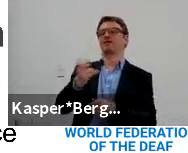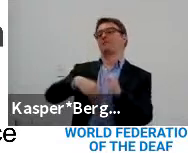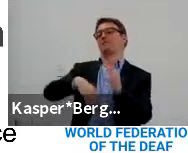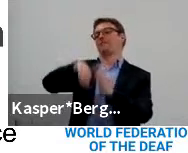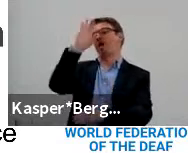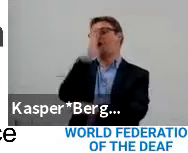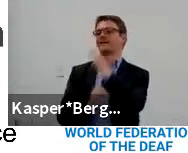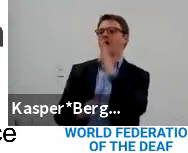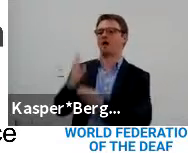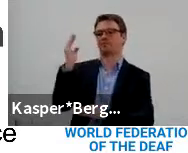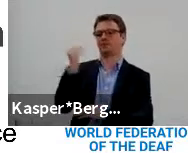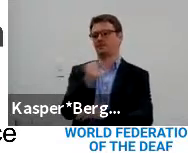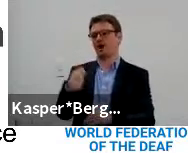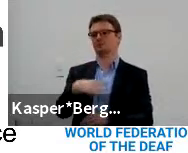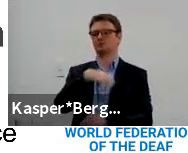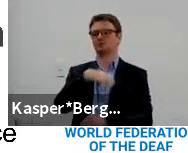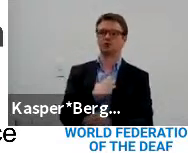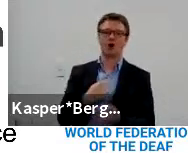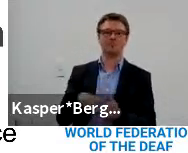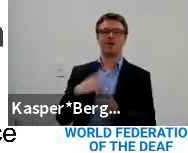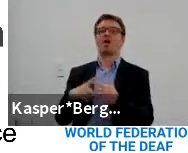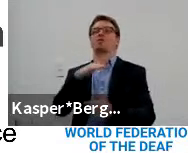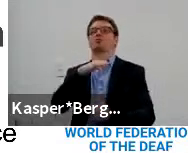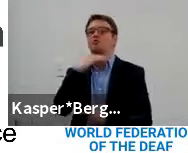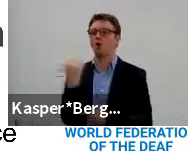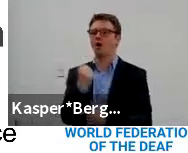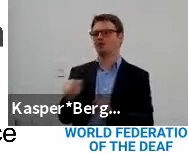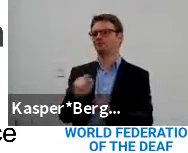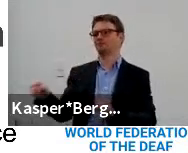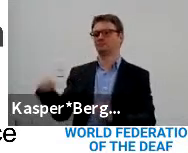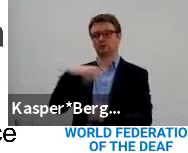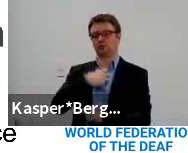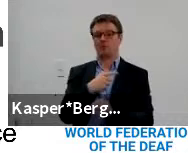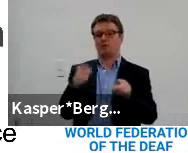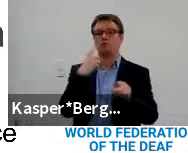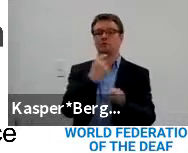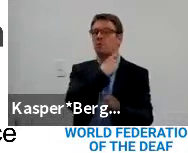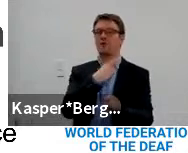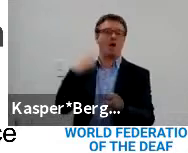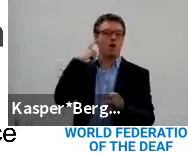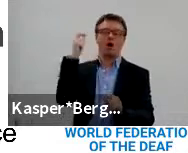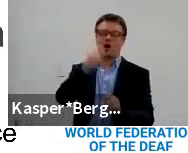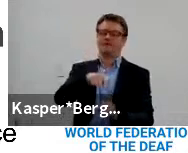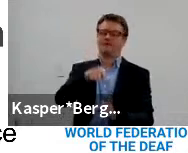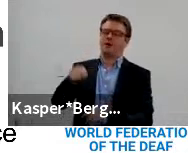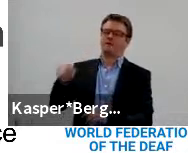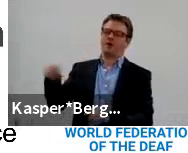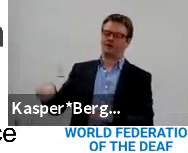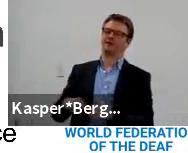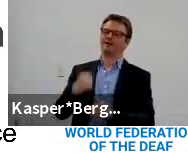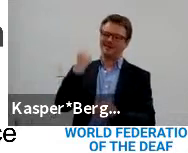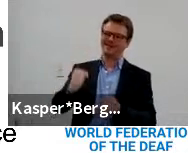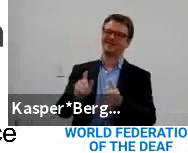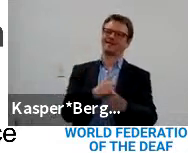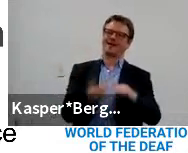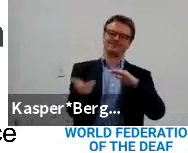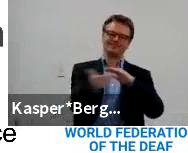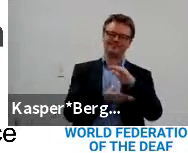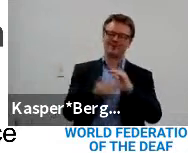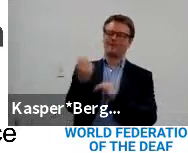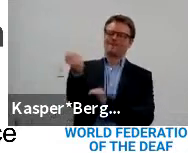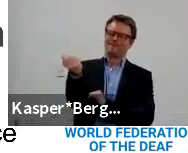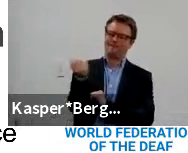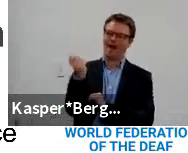good communication, and they really aren't severe, but people die of this because there's a lack of